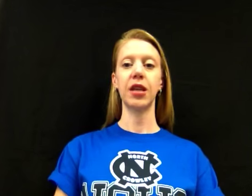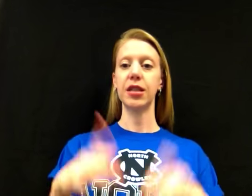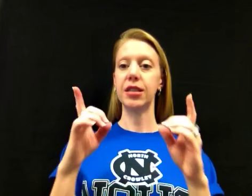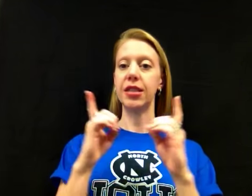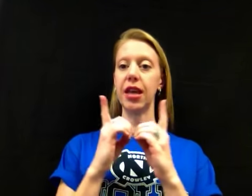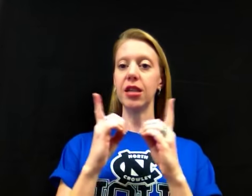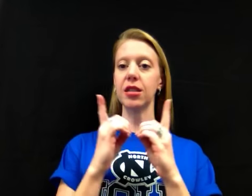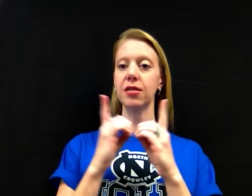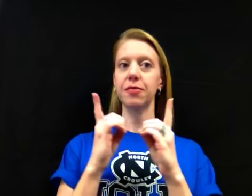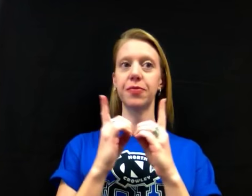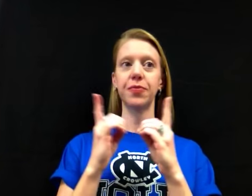Date.